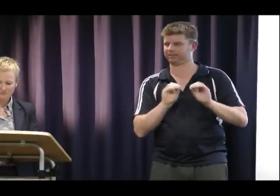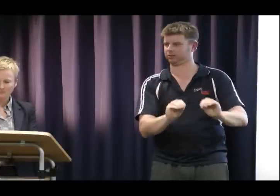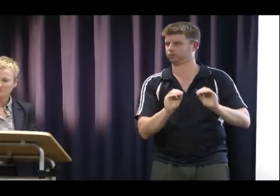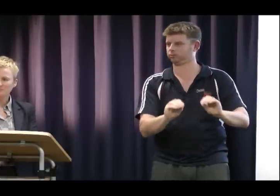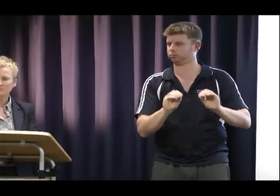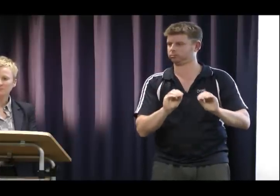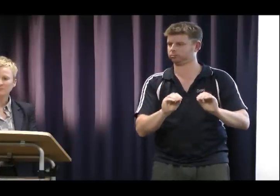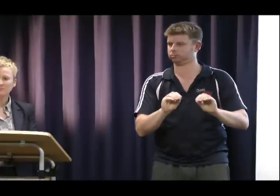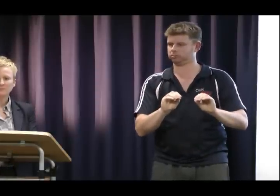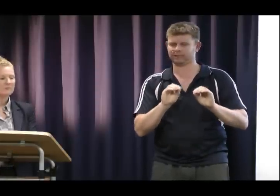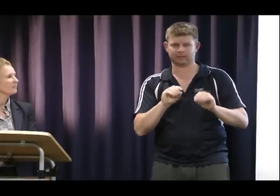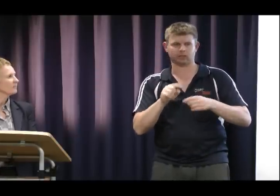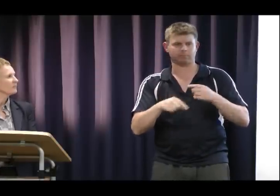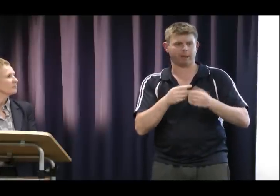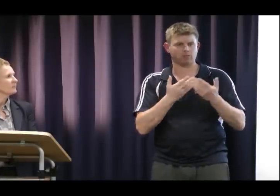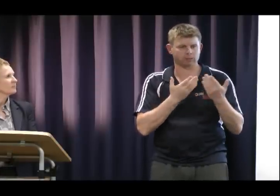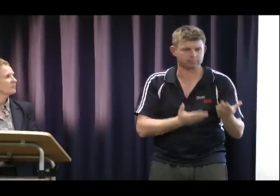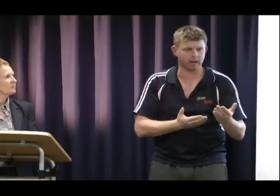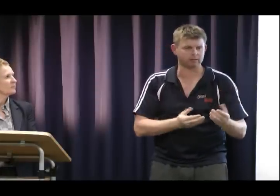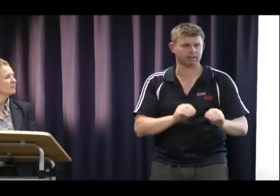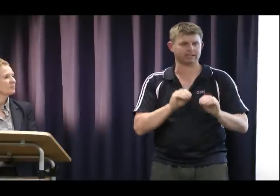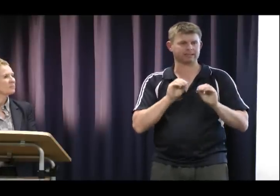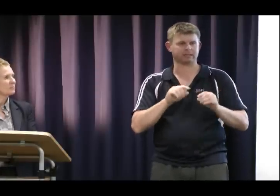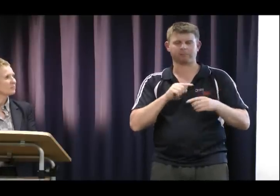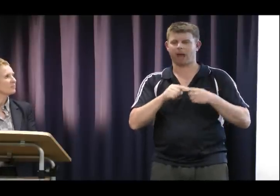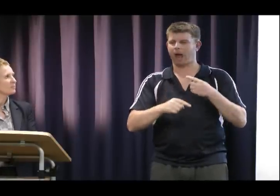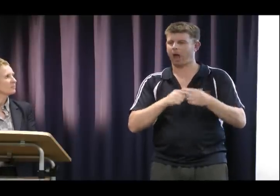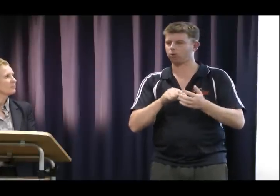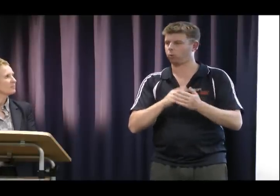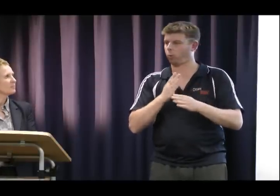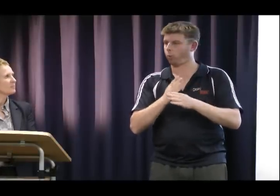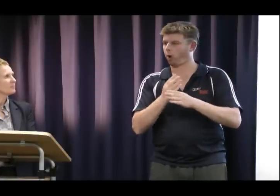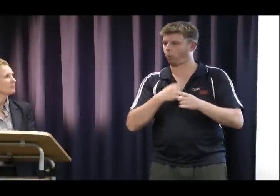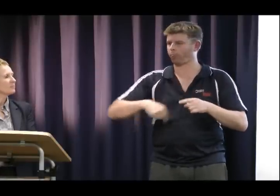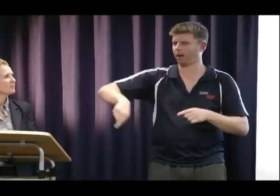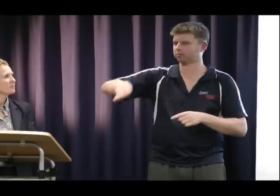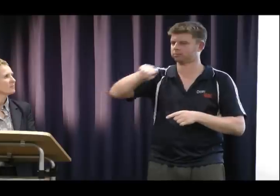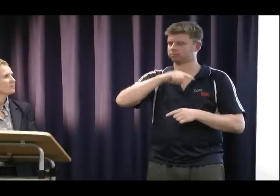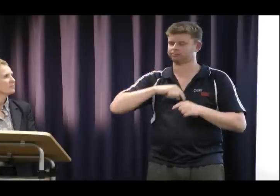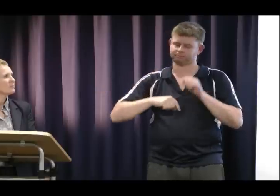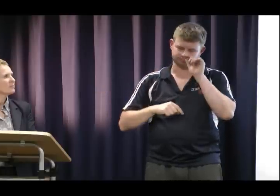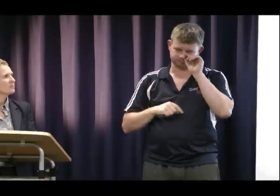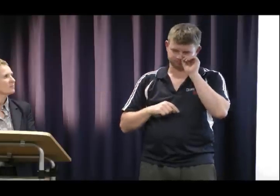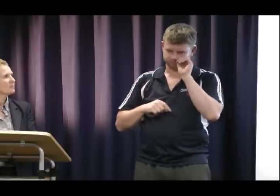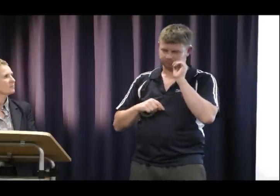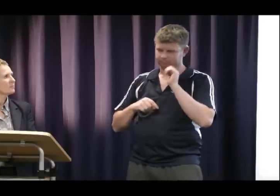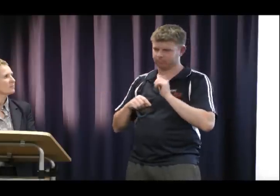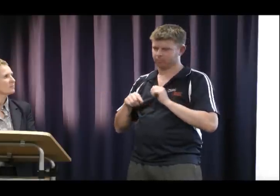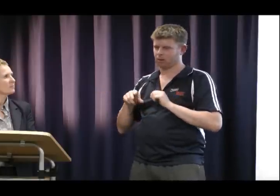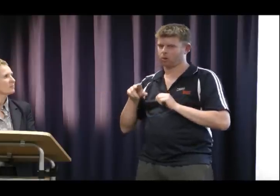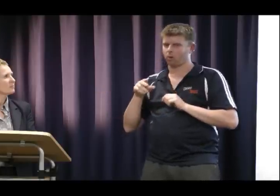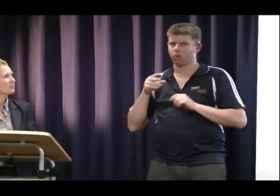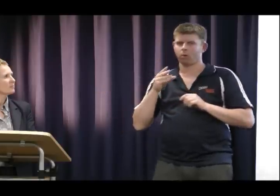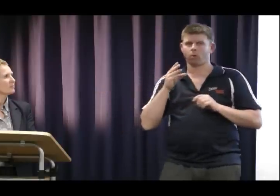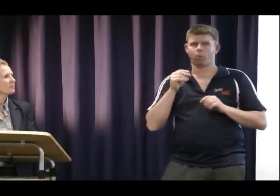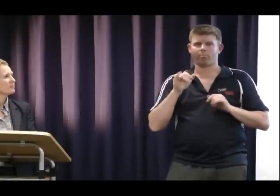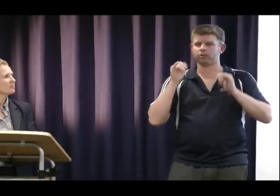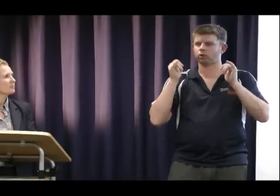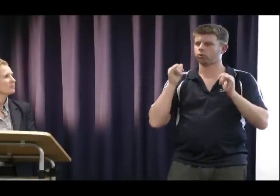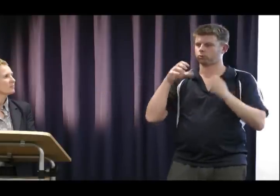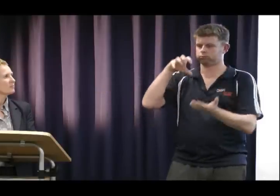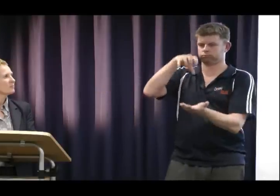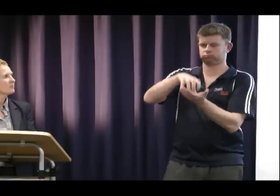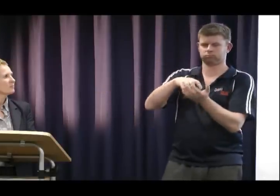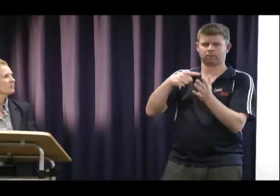lead younger people into the deaf community, teach them about how to work with the deaf community, respect the deaf